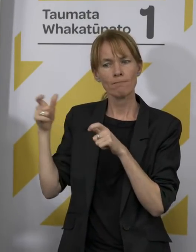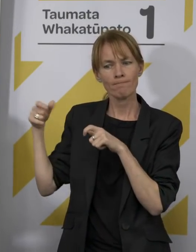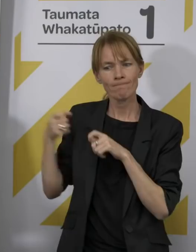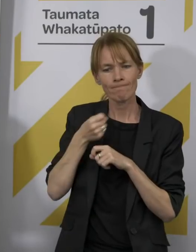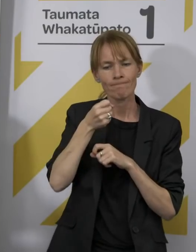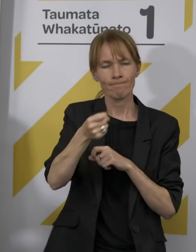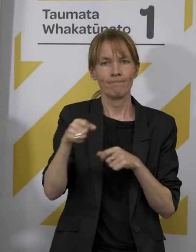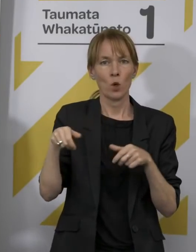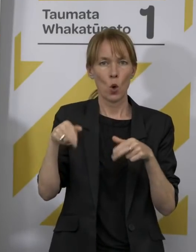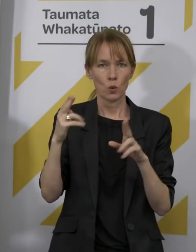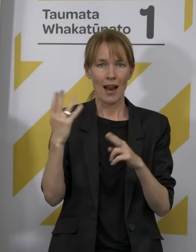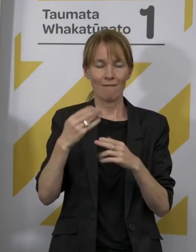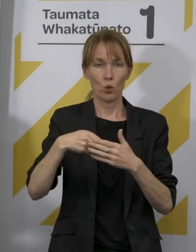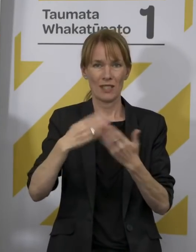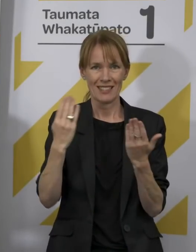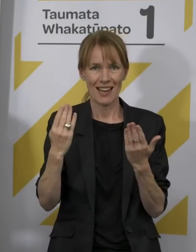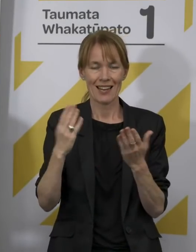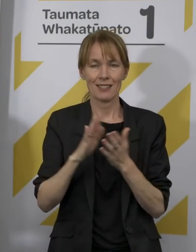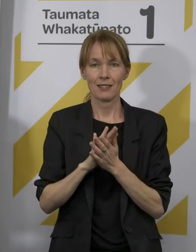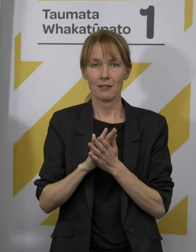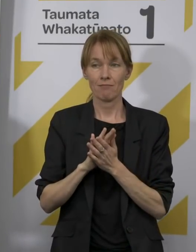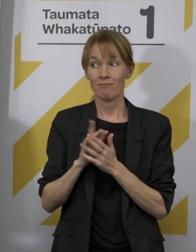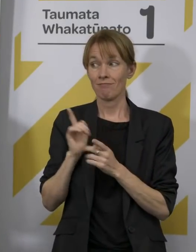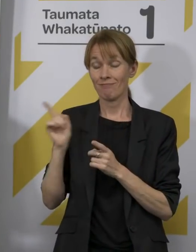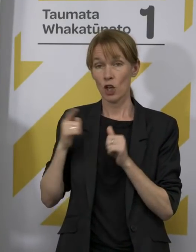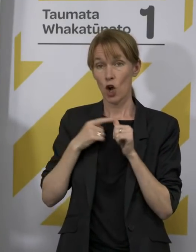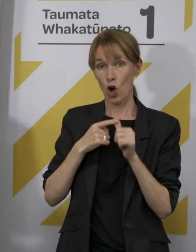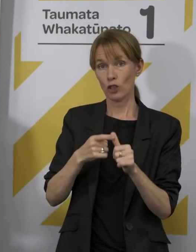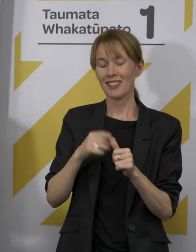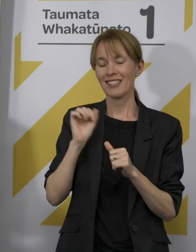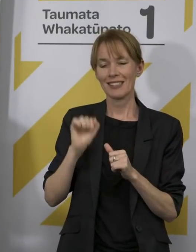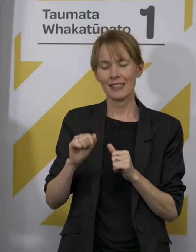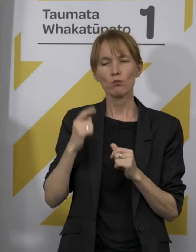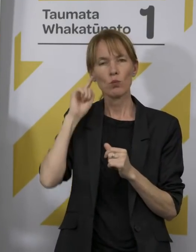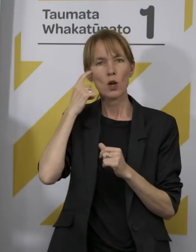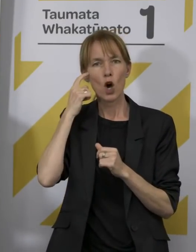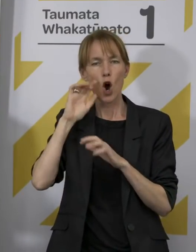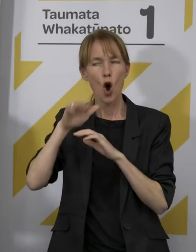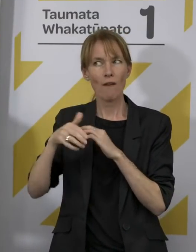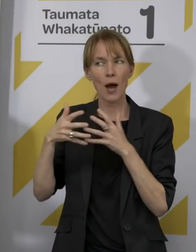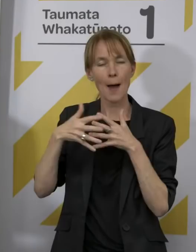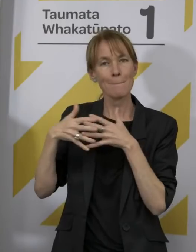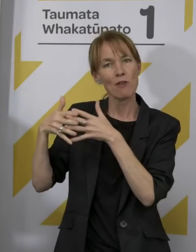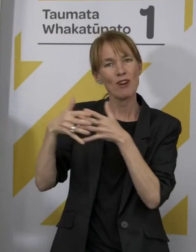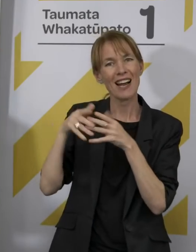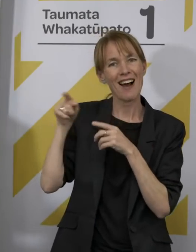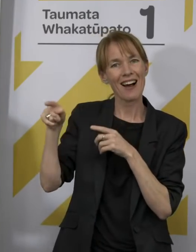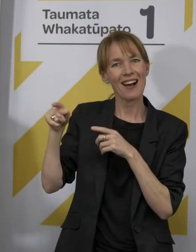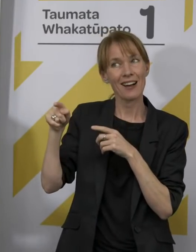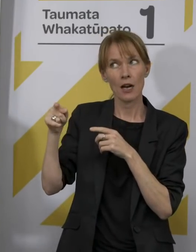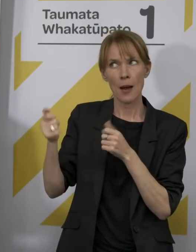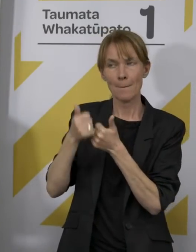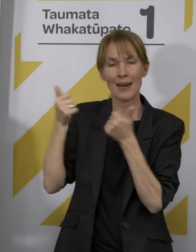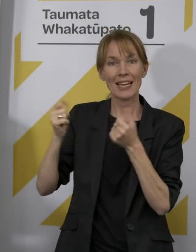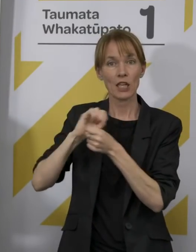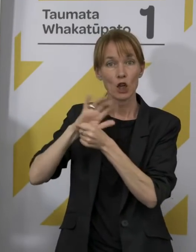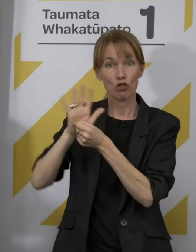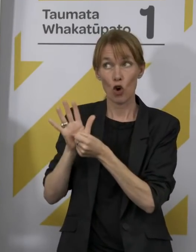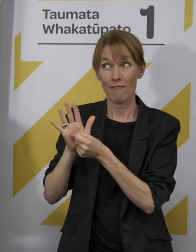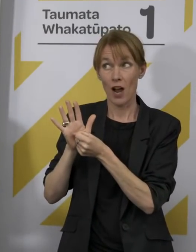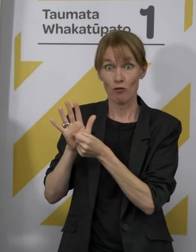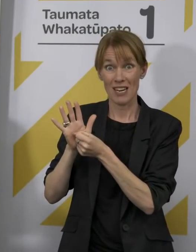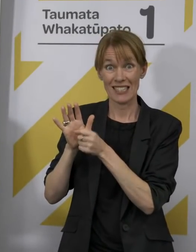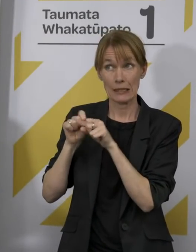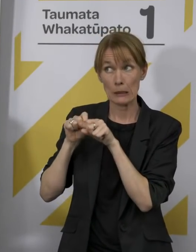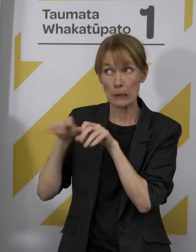there. So we've worked with Air New Zealand to introduce that all those aircrew have to stand down for 48 hours and be tested and